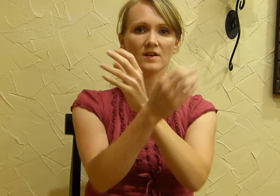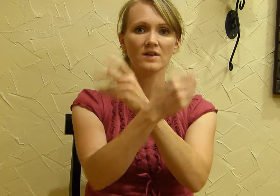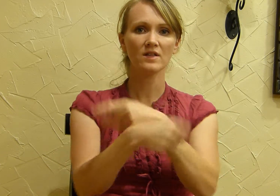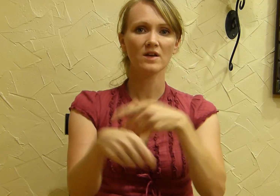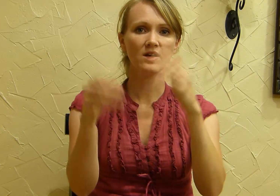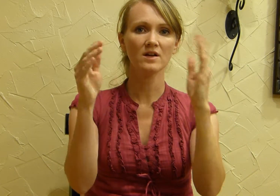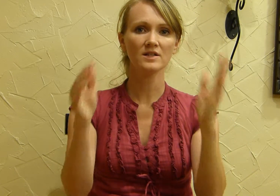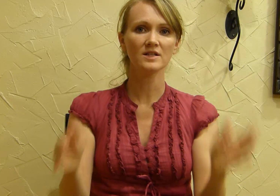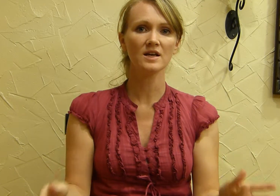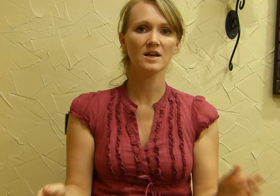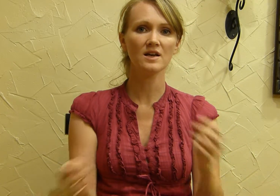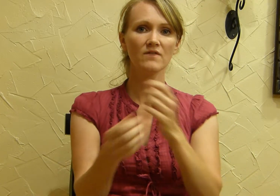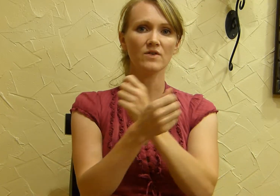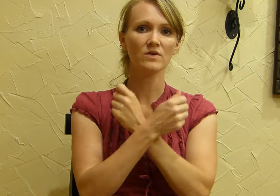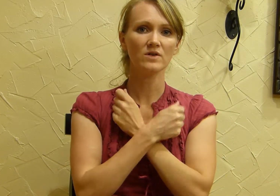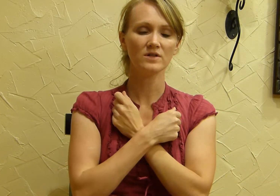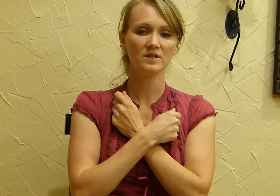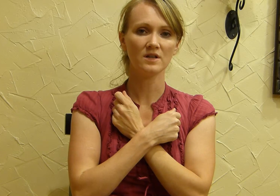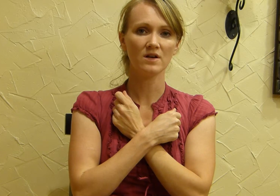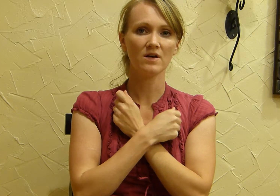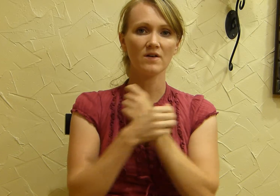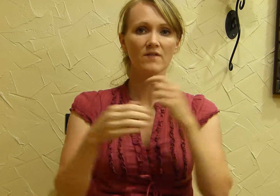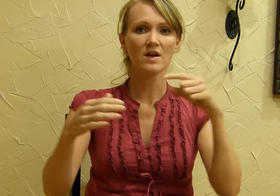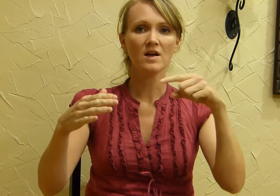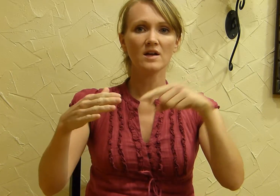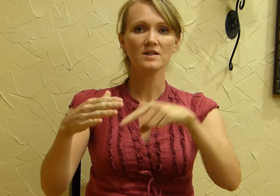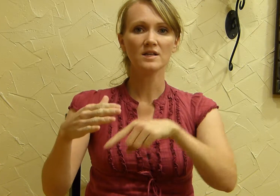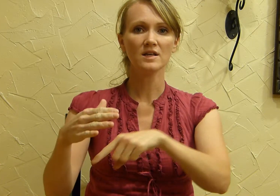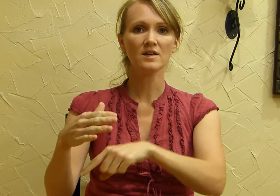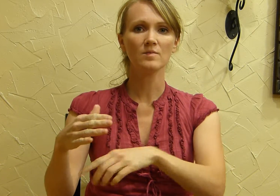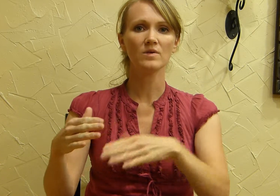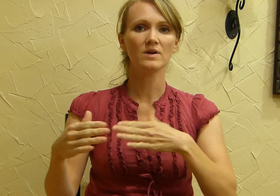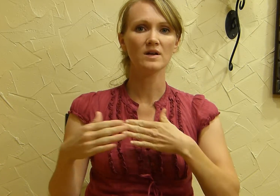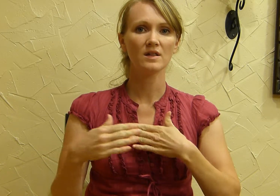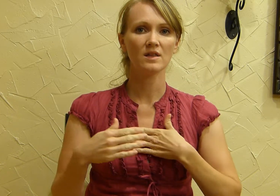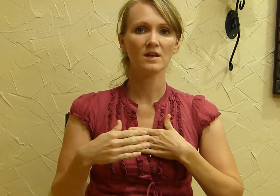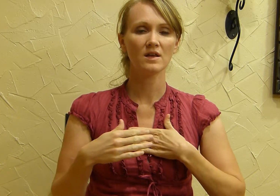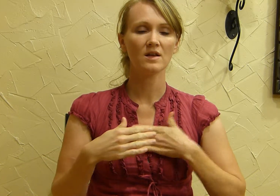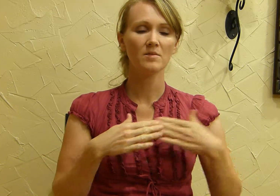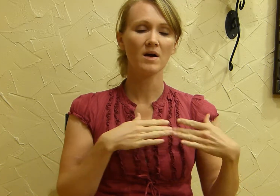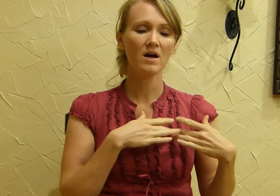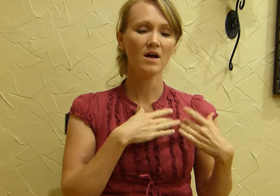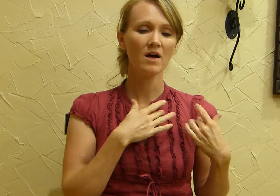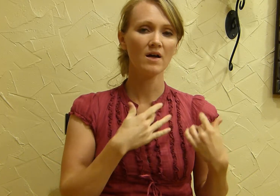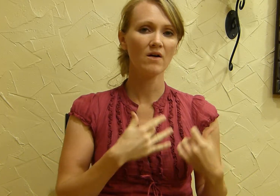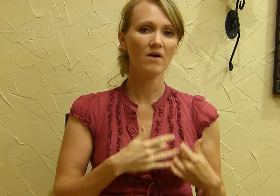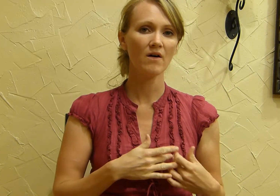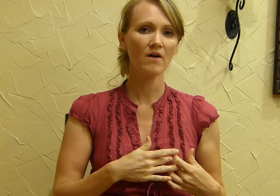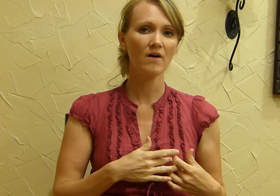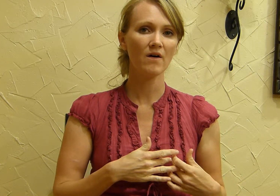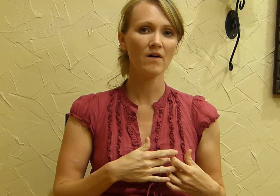feel the Savior's love deep within my